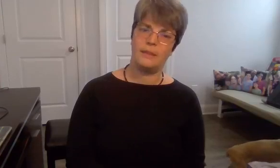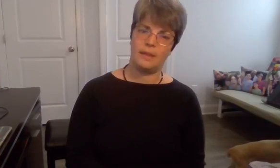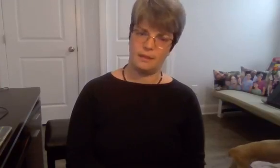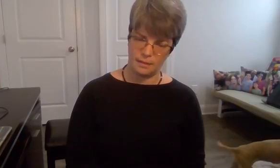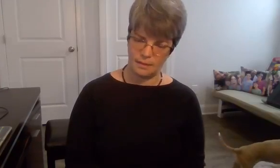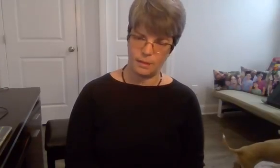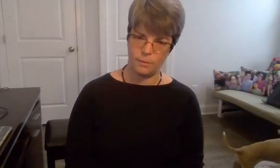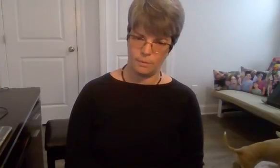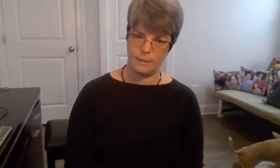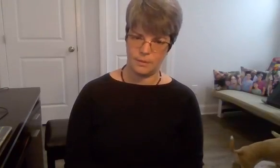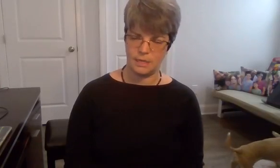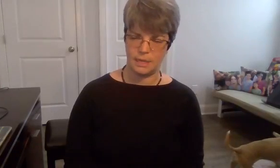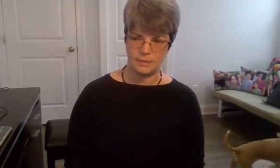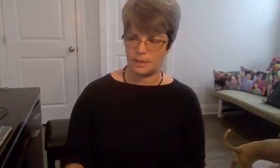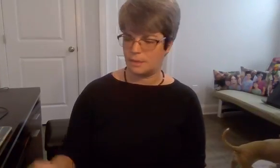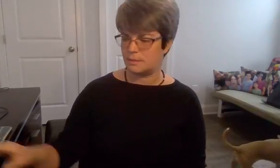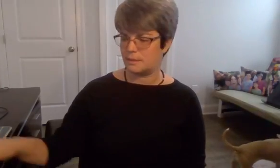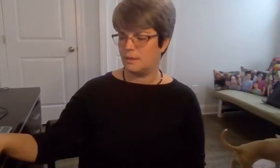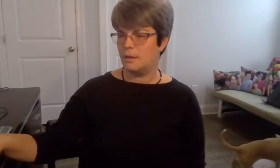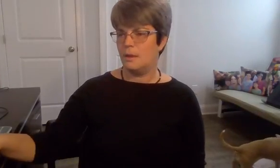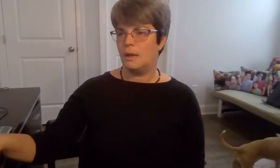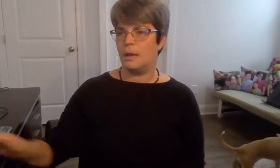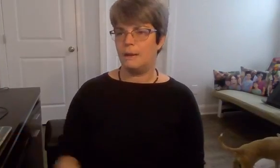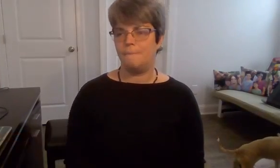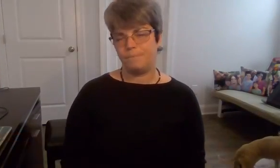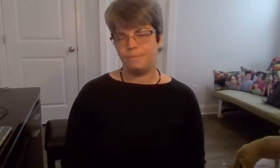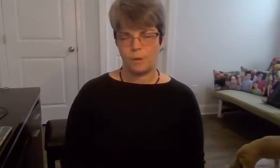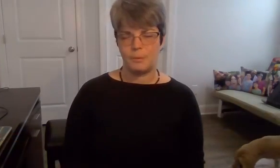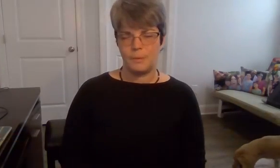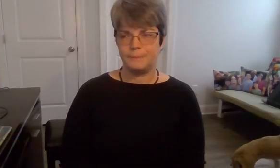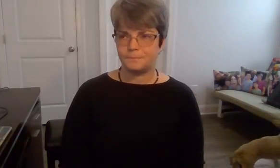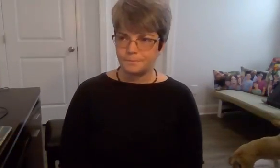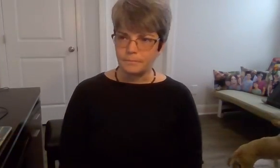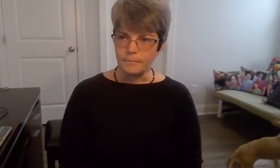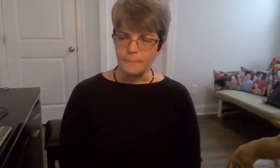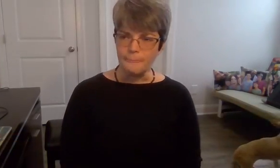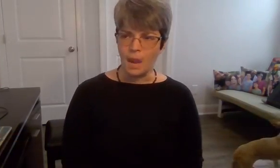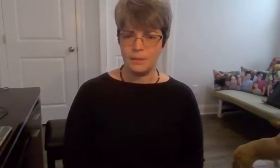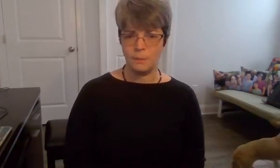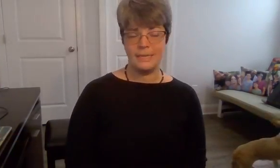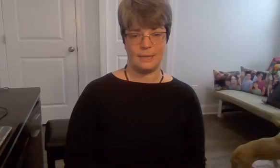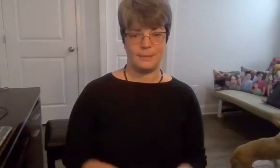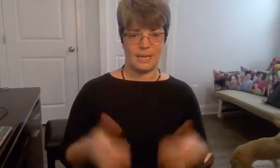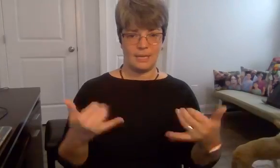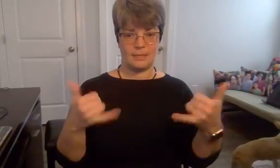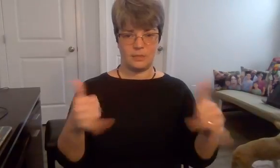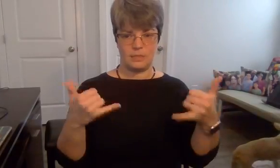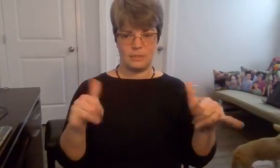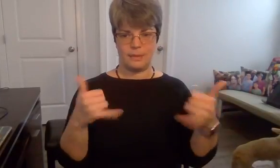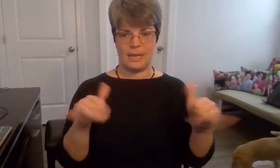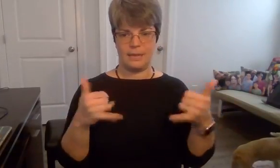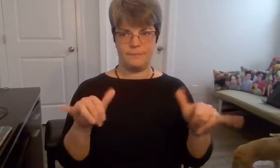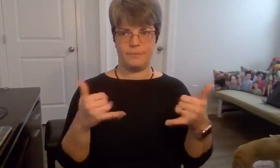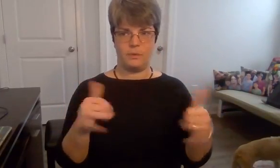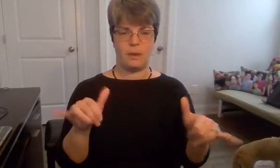then they will be able to get the signs, probably. All right, so playtime signs. So this is play. We know that one,